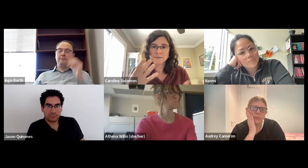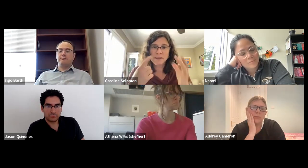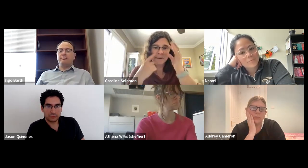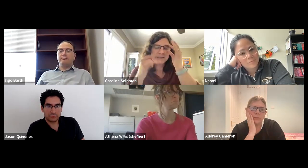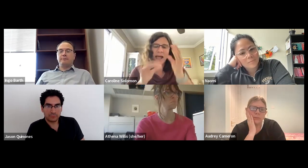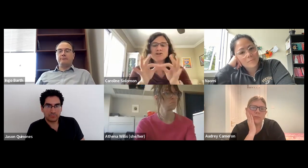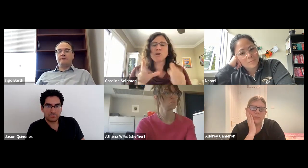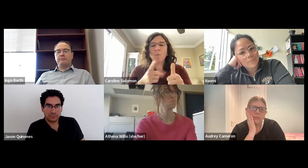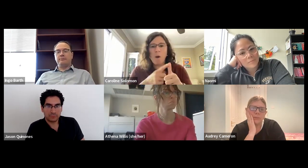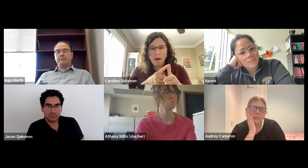And then they could pick their specialty.